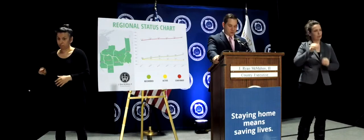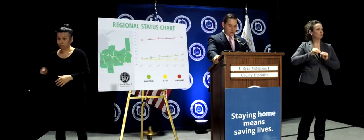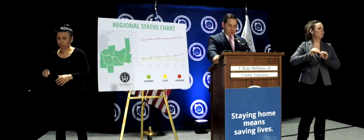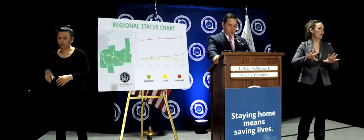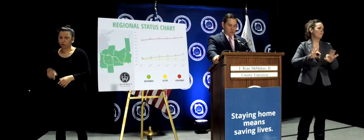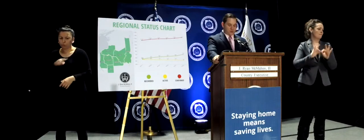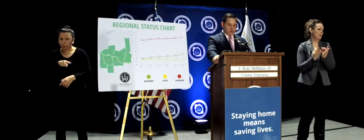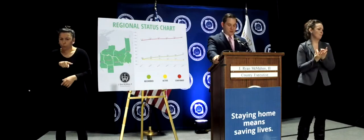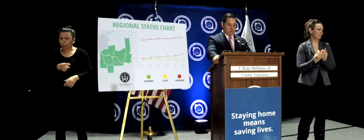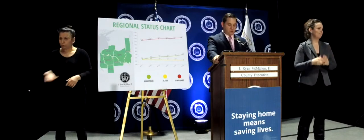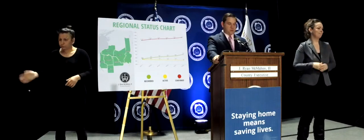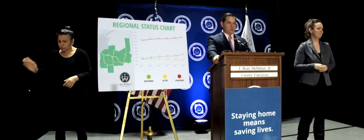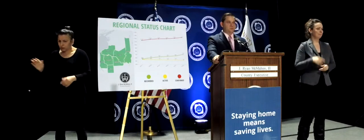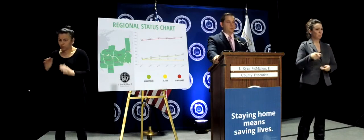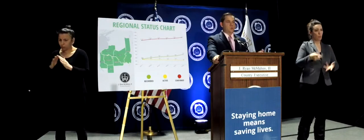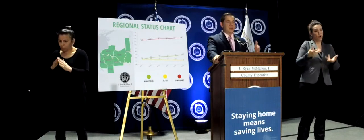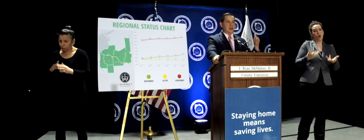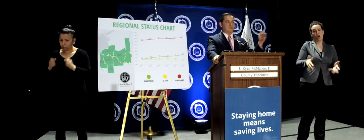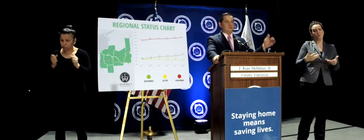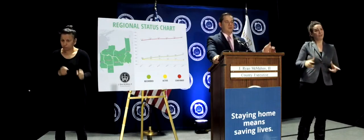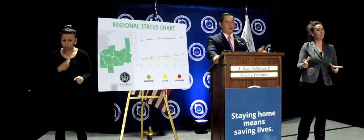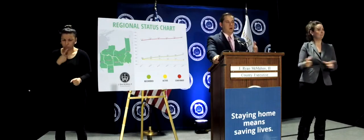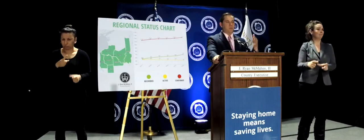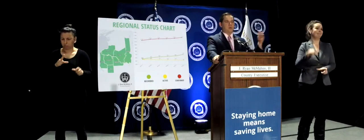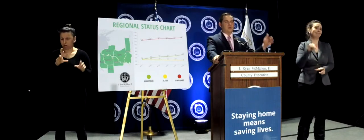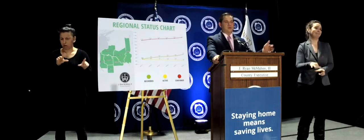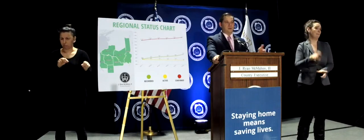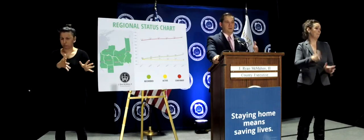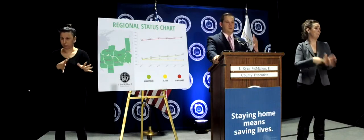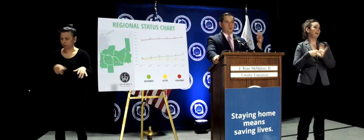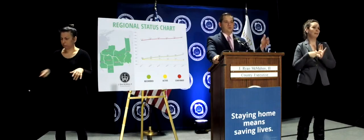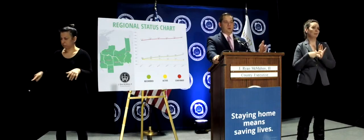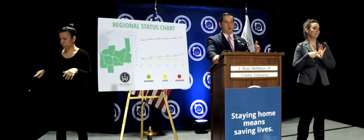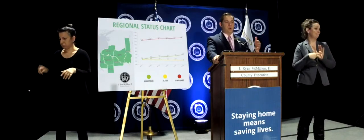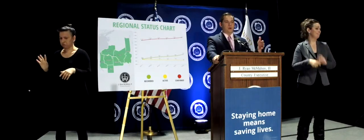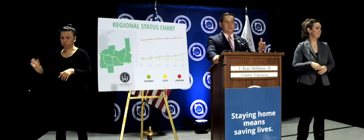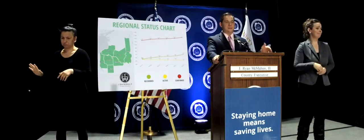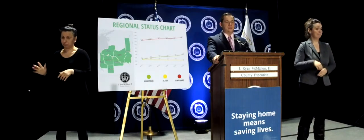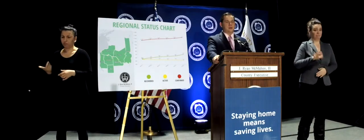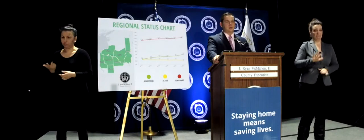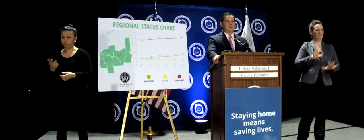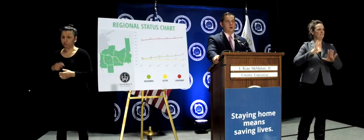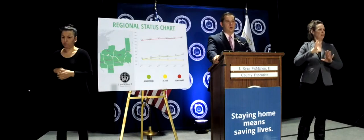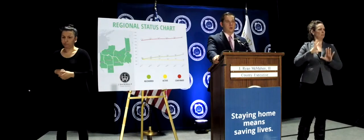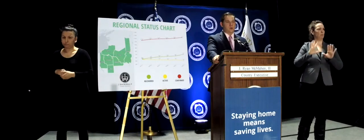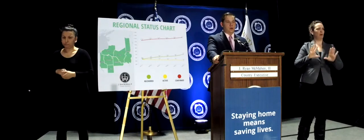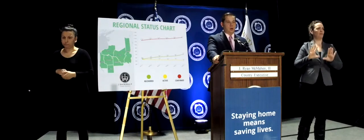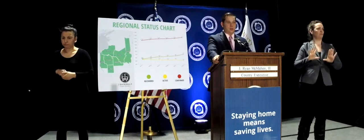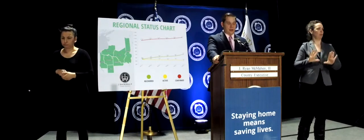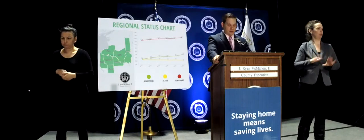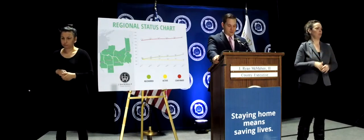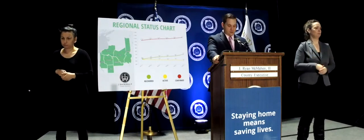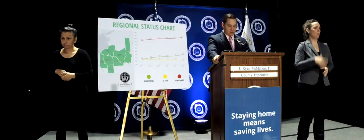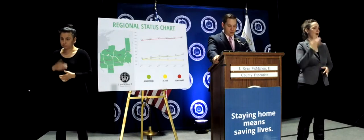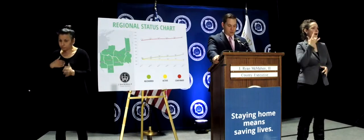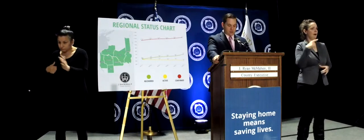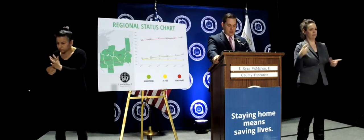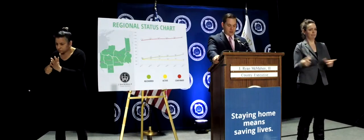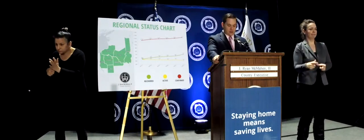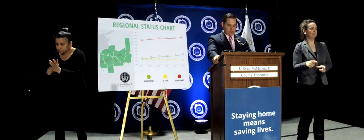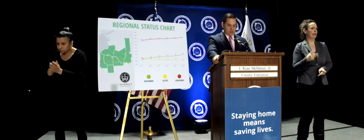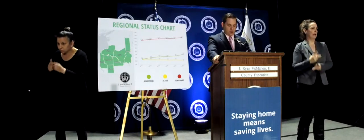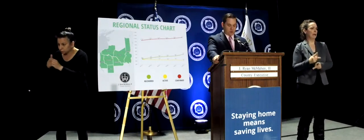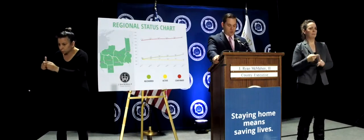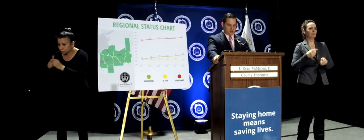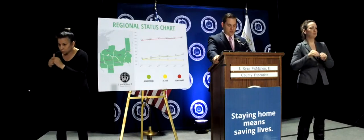so the quarantine numbers, we have to follow up with all these individuals from a quarantine. So that is good